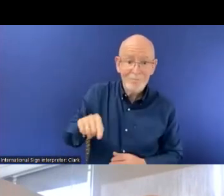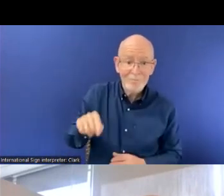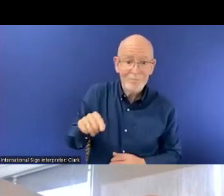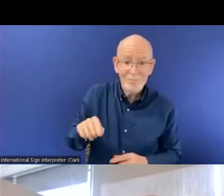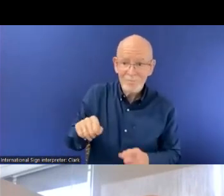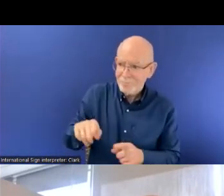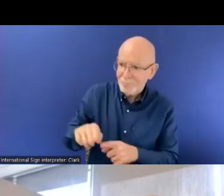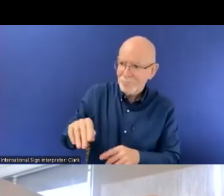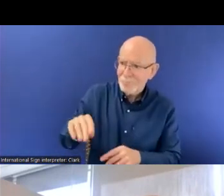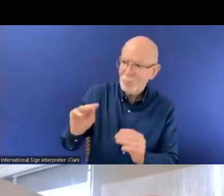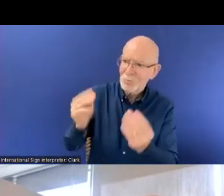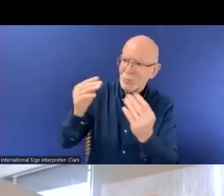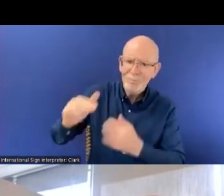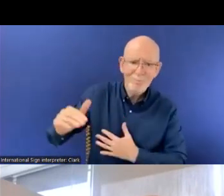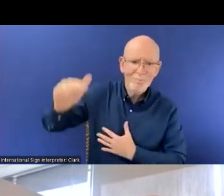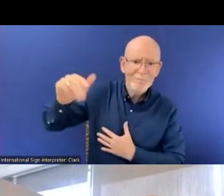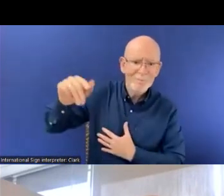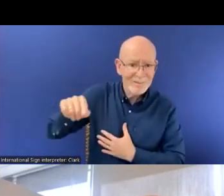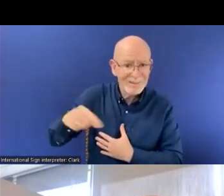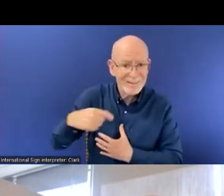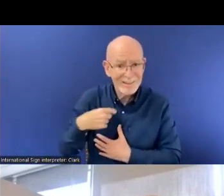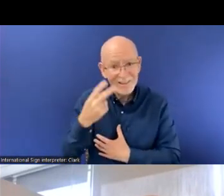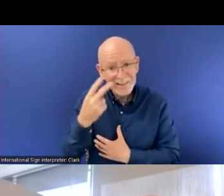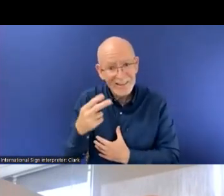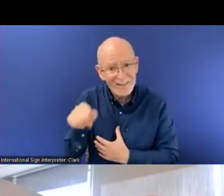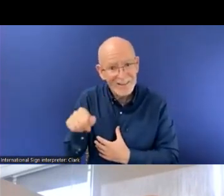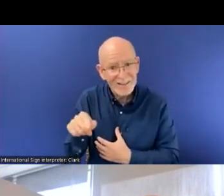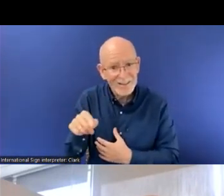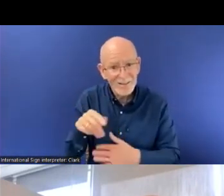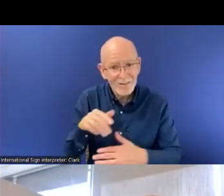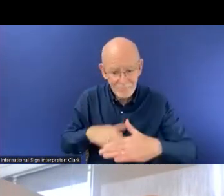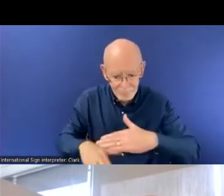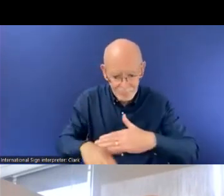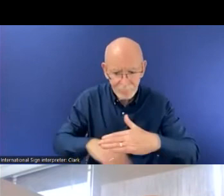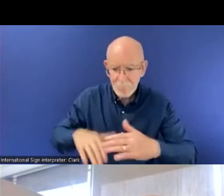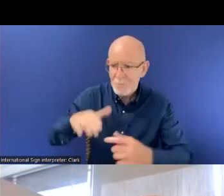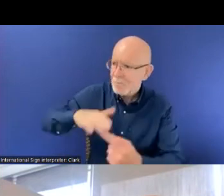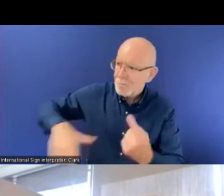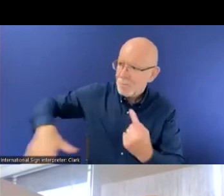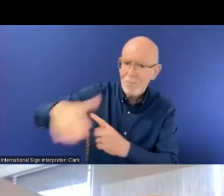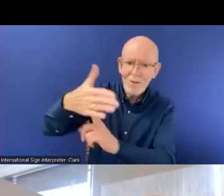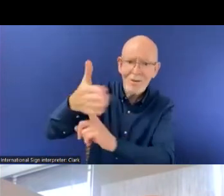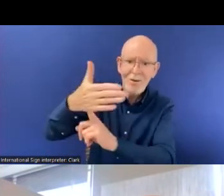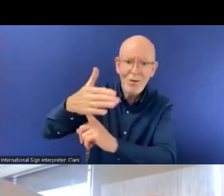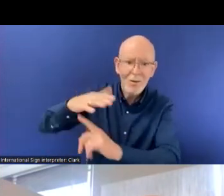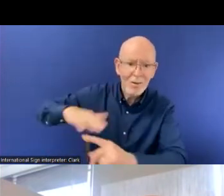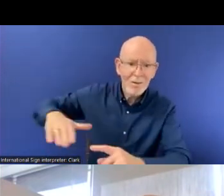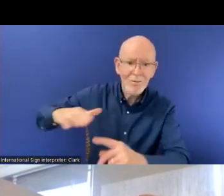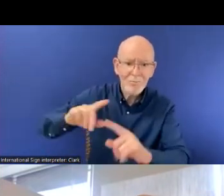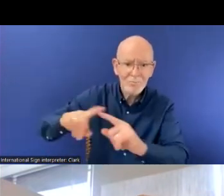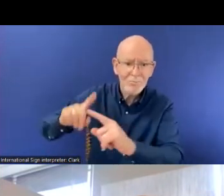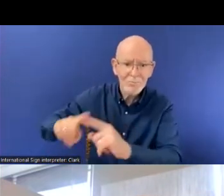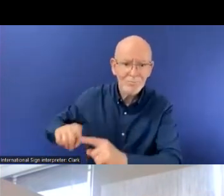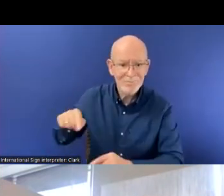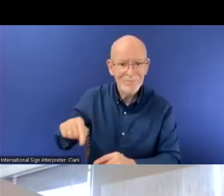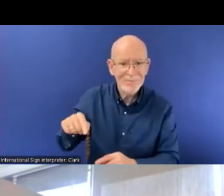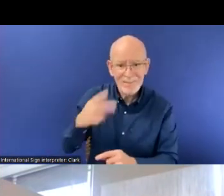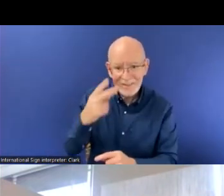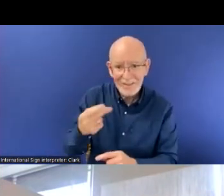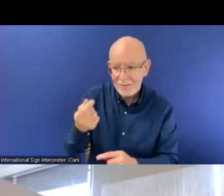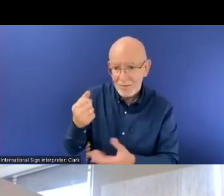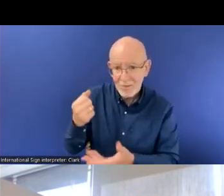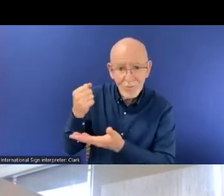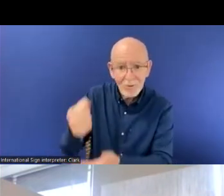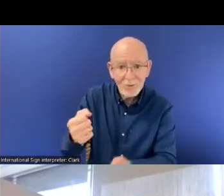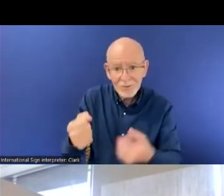International Telecommunications Union on addressing myopia, Monwar mentioned the tremendous burden